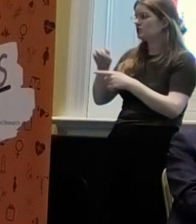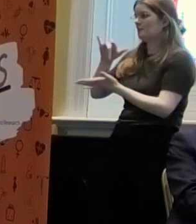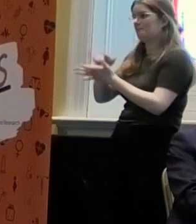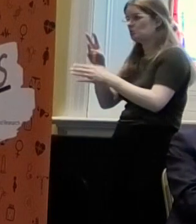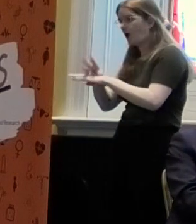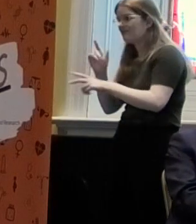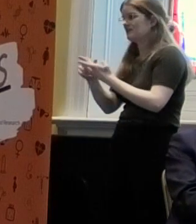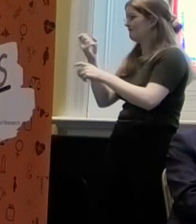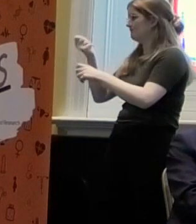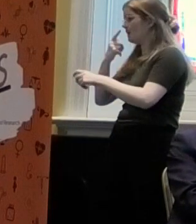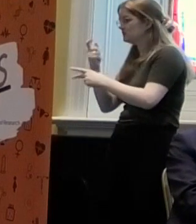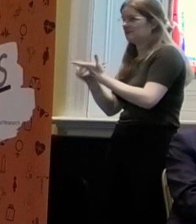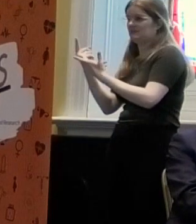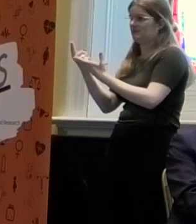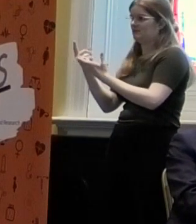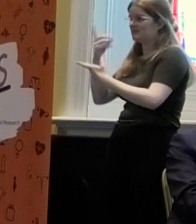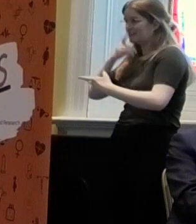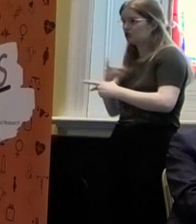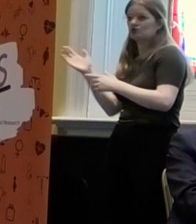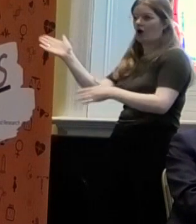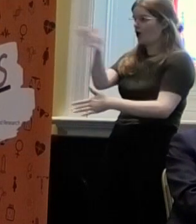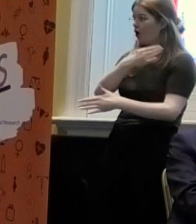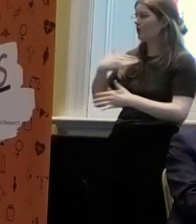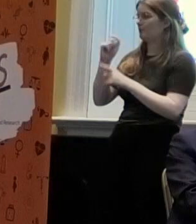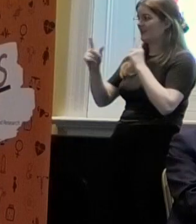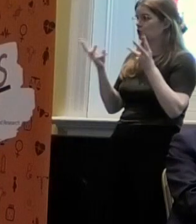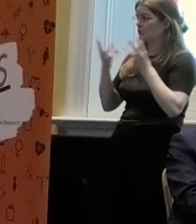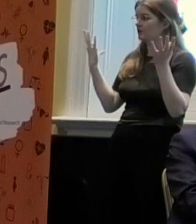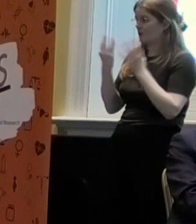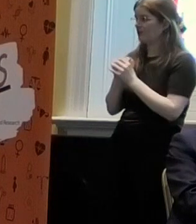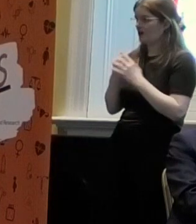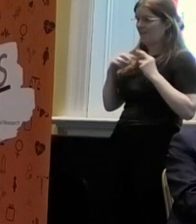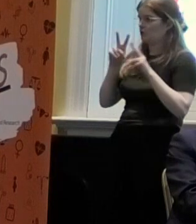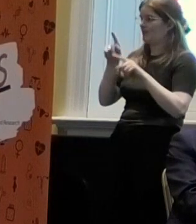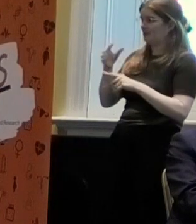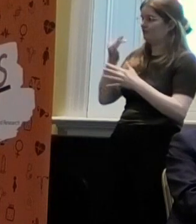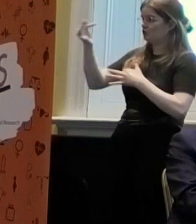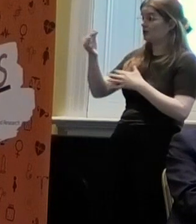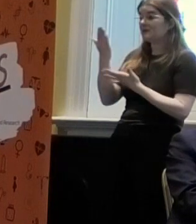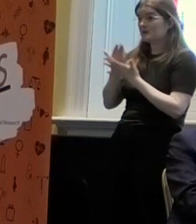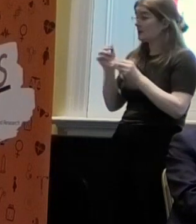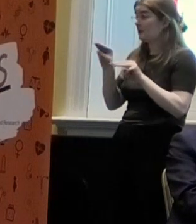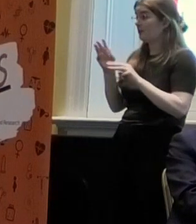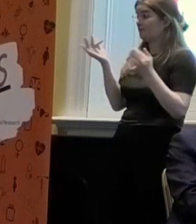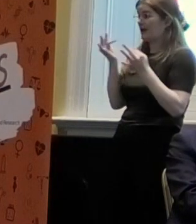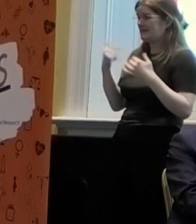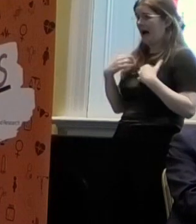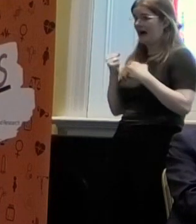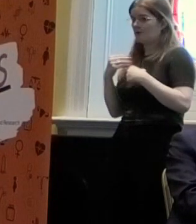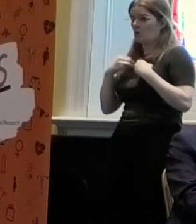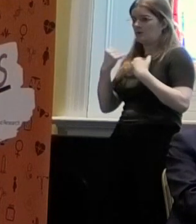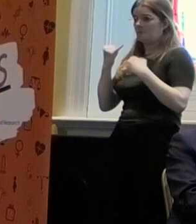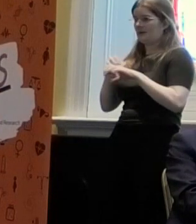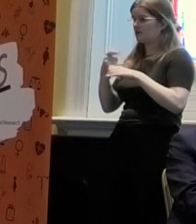if pharmacy, dietitians, all of those coming together. And that's what I would see the future, that people often are very scared with underlying medical conditions, or if there's